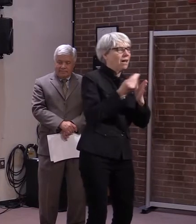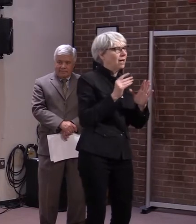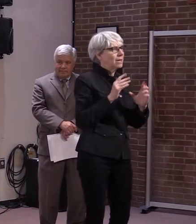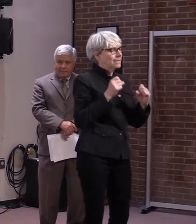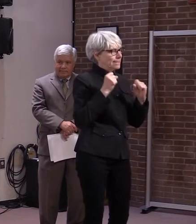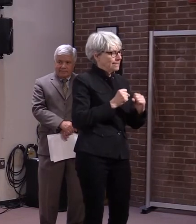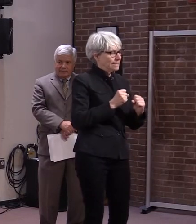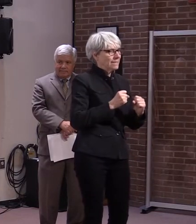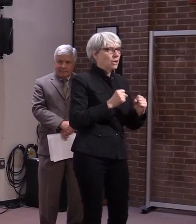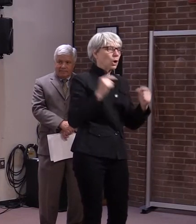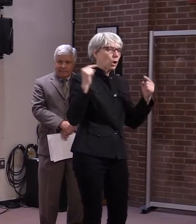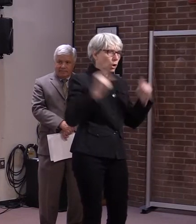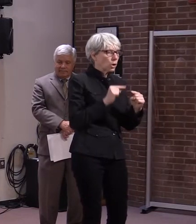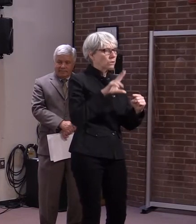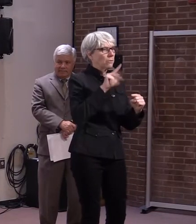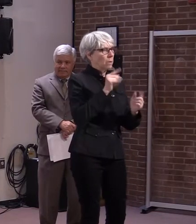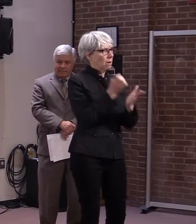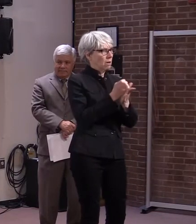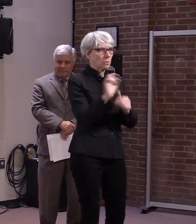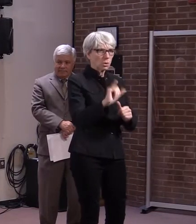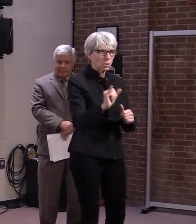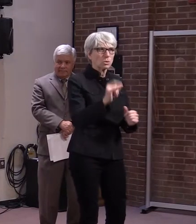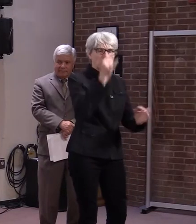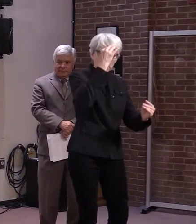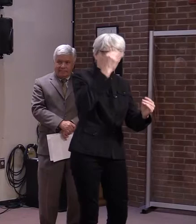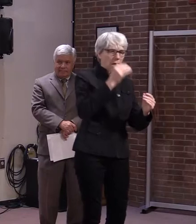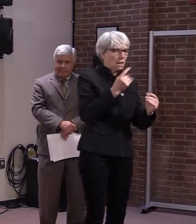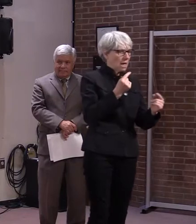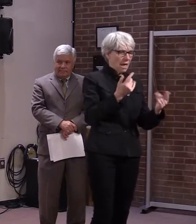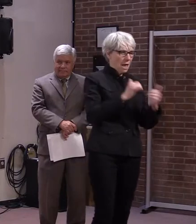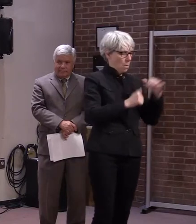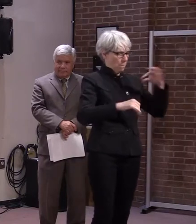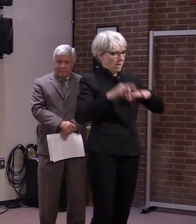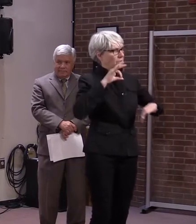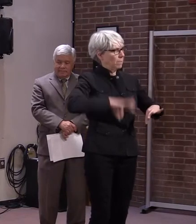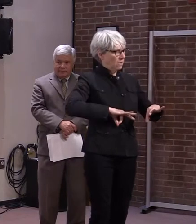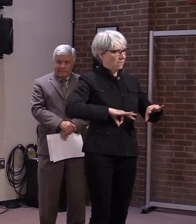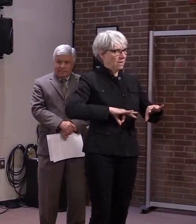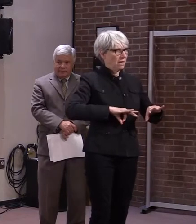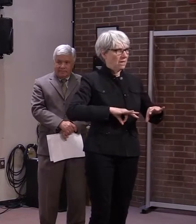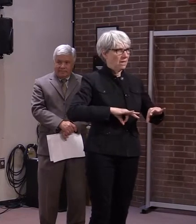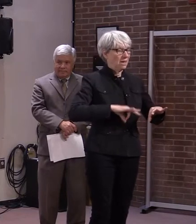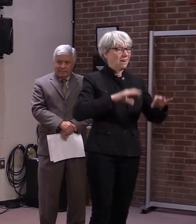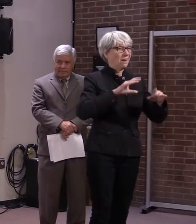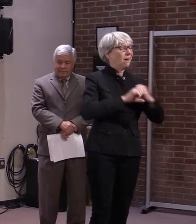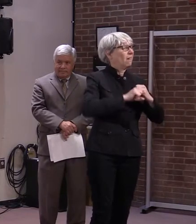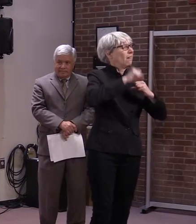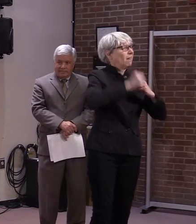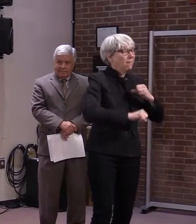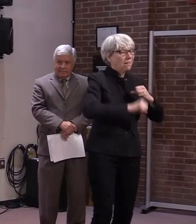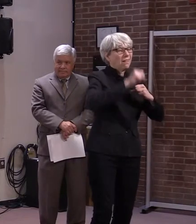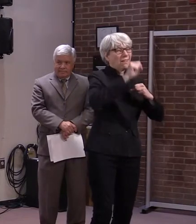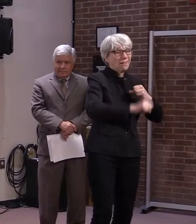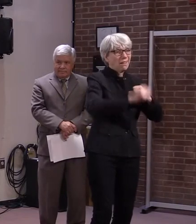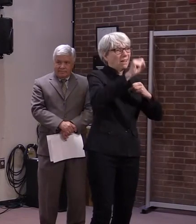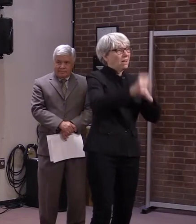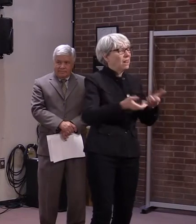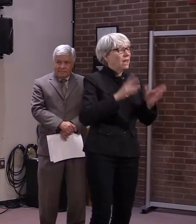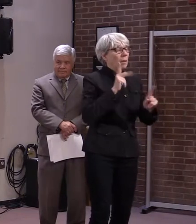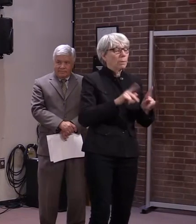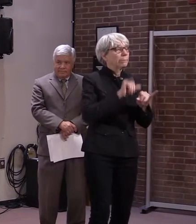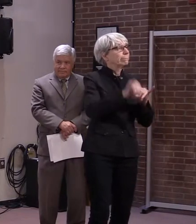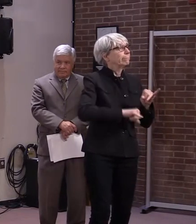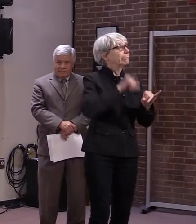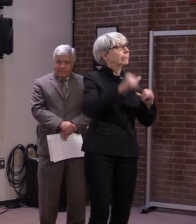what's best for everyone involved. And we're not sure that this is the right approach. We've acknowledged this. I